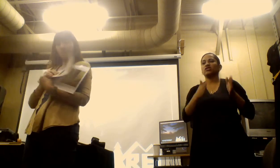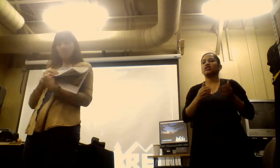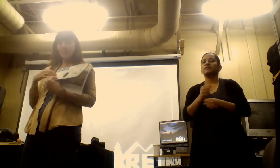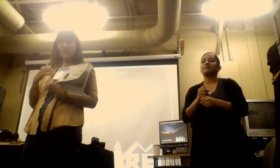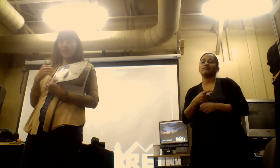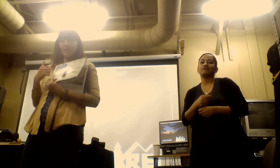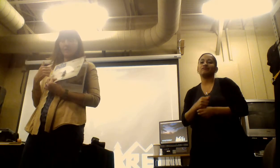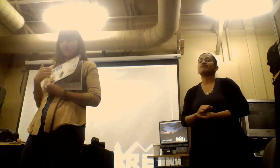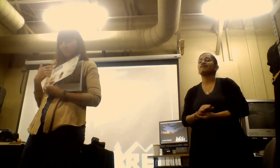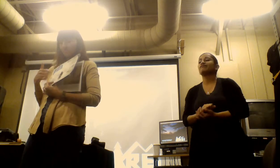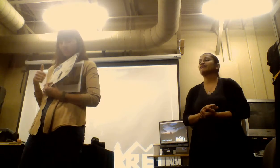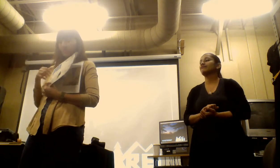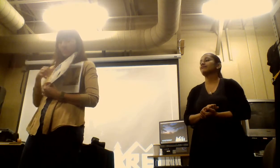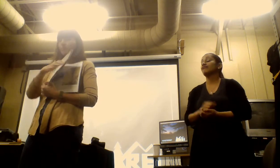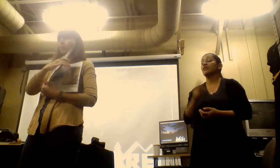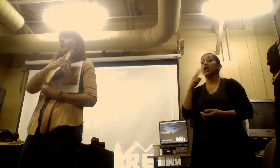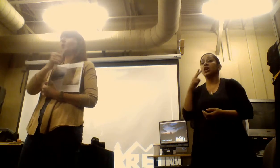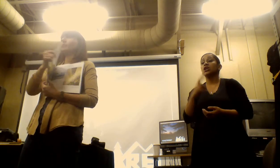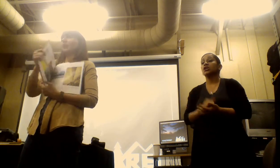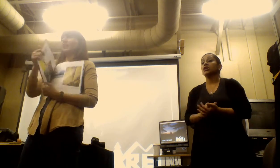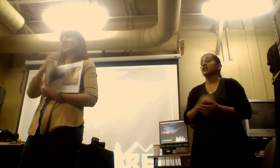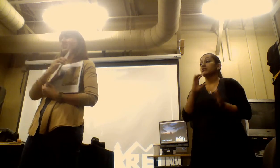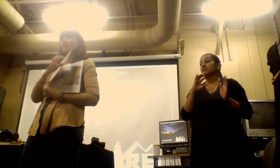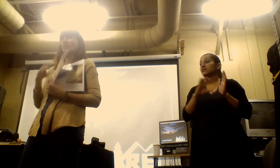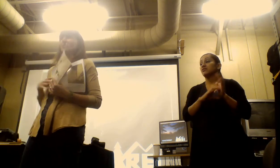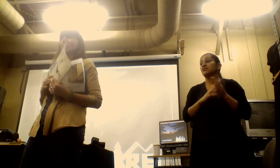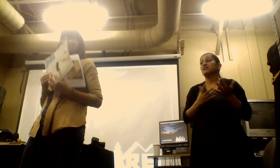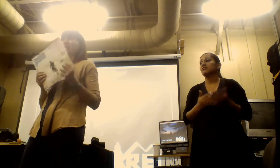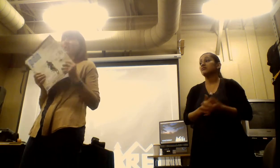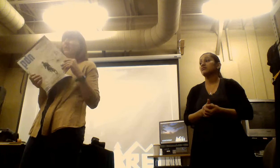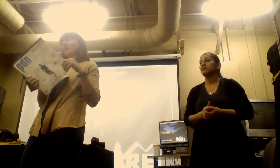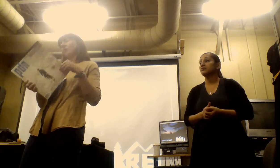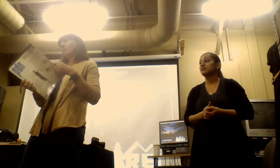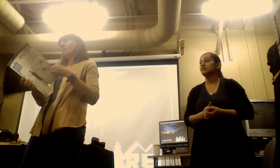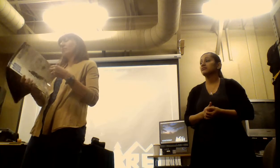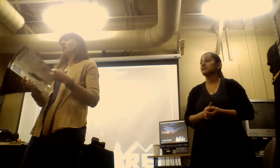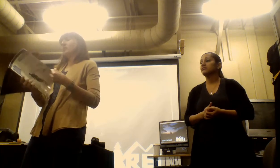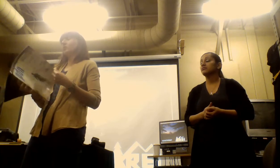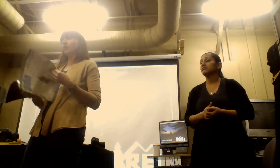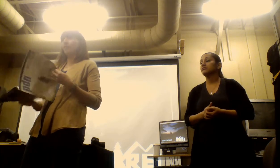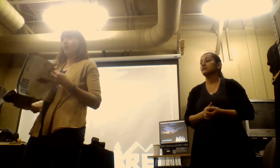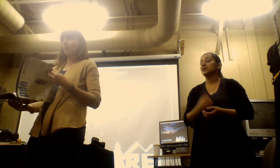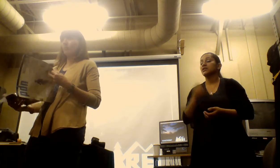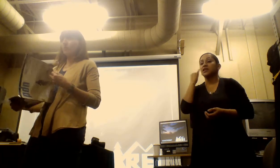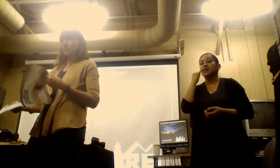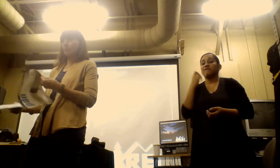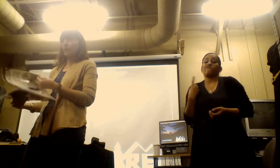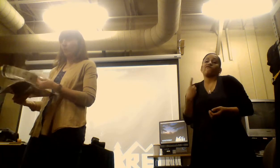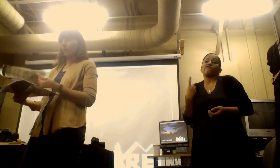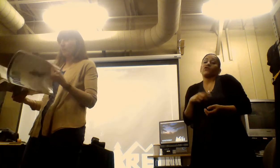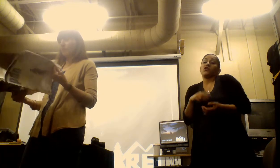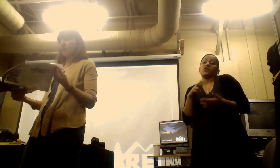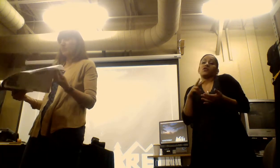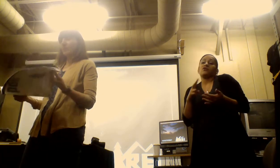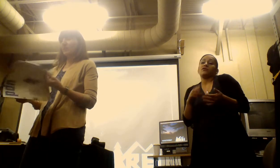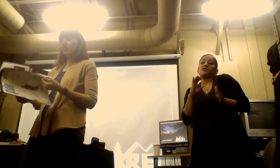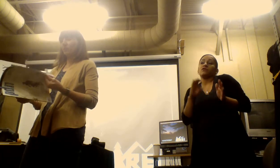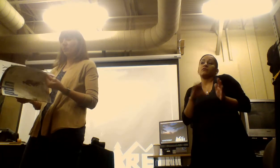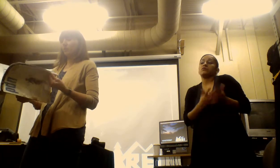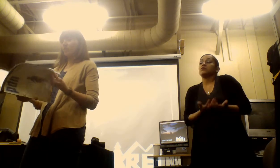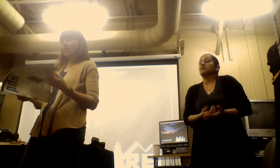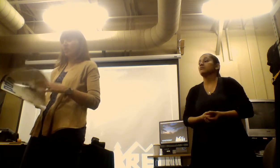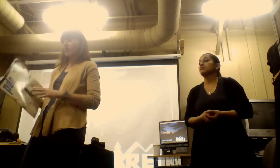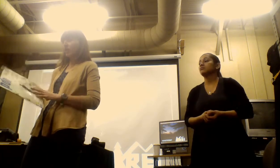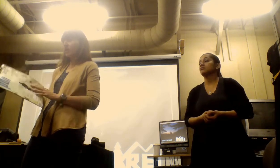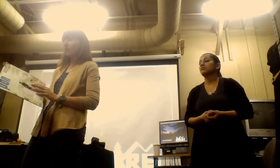images, PDN is a pretty good magazine. Sometimes it could be, I mean, if you're just looking for images, it might not be the best. It can get a